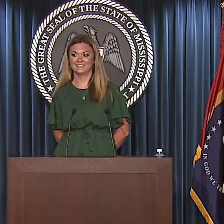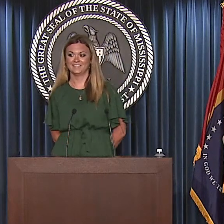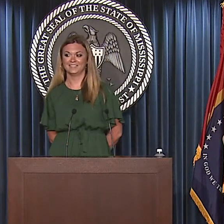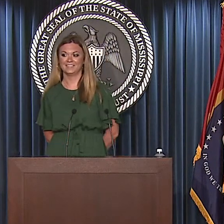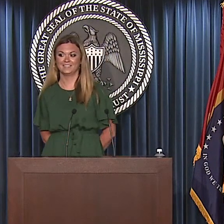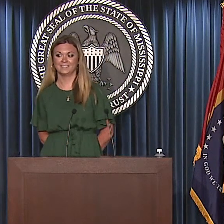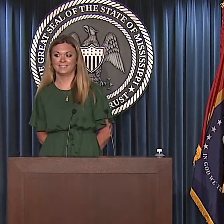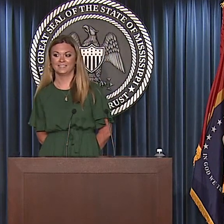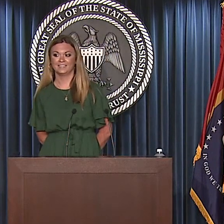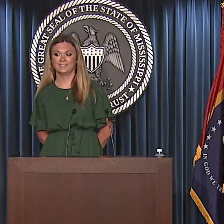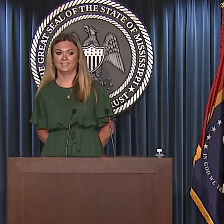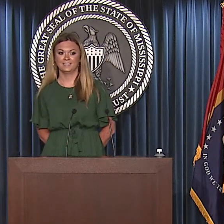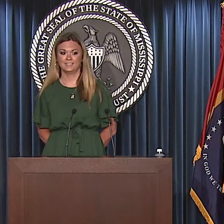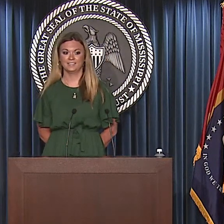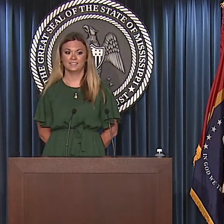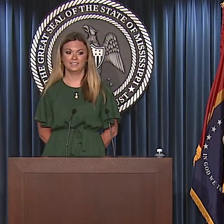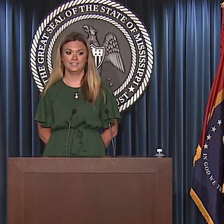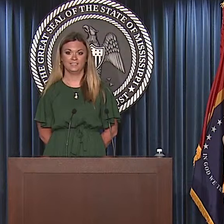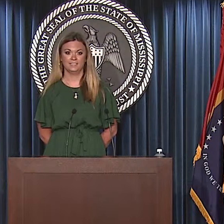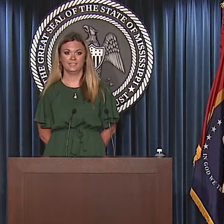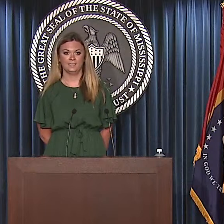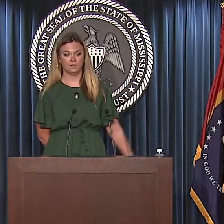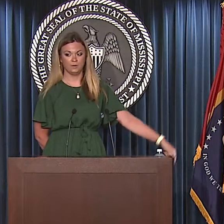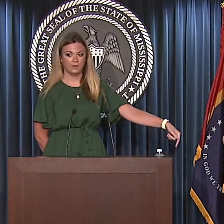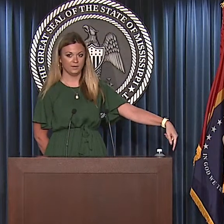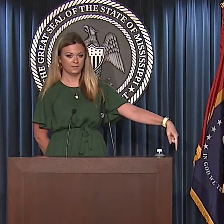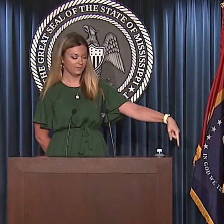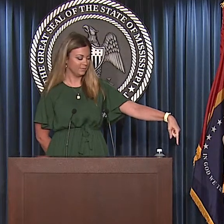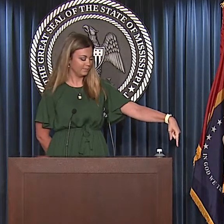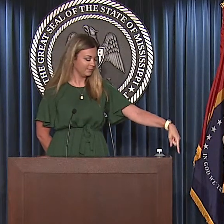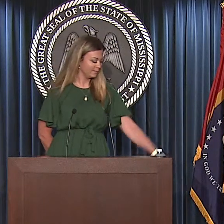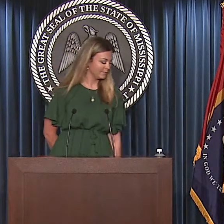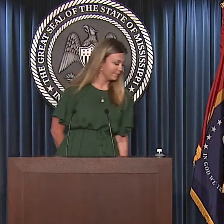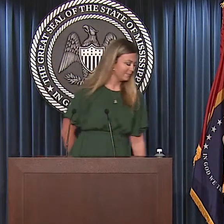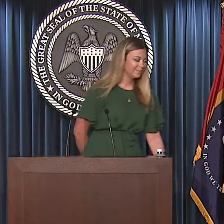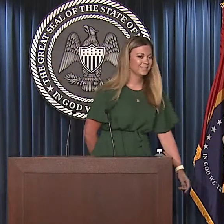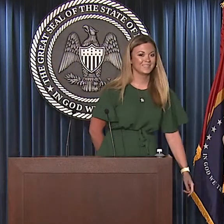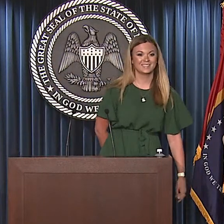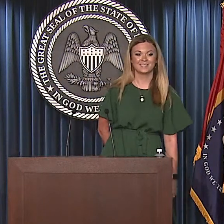please make sure you get the sign language interpreter, or I will. Yeah, they'll be right here.